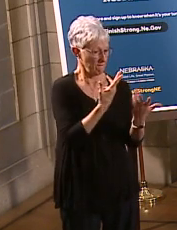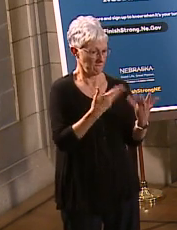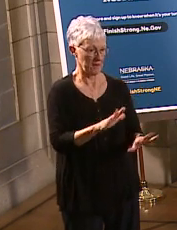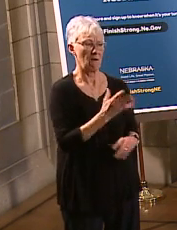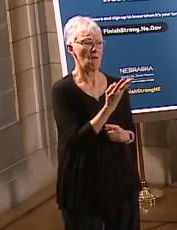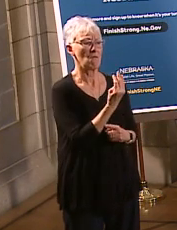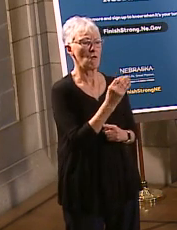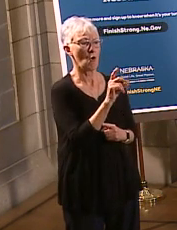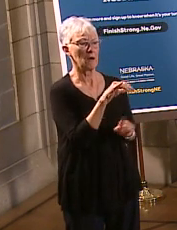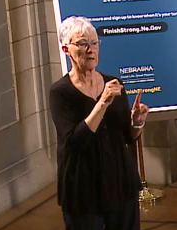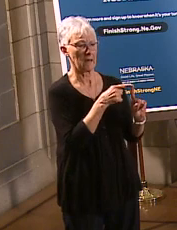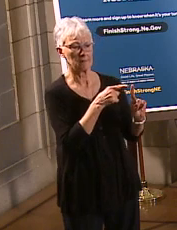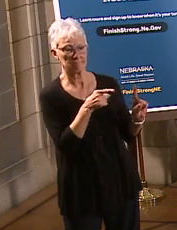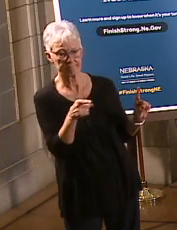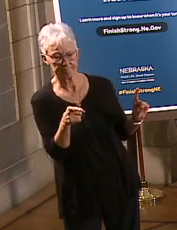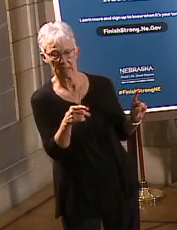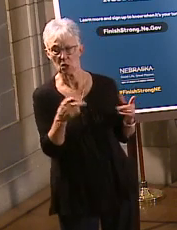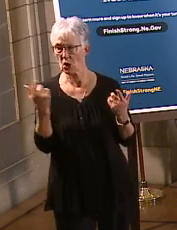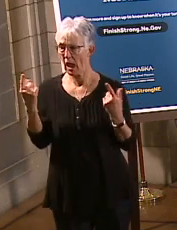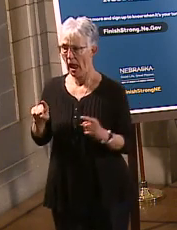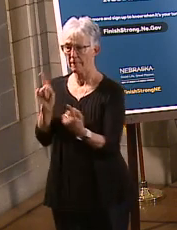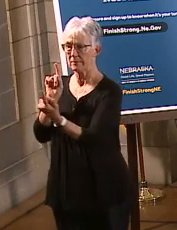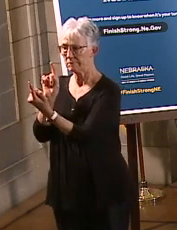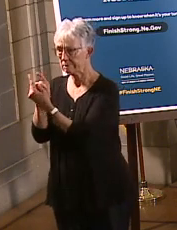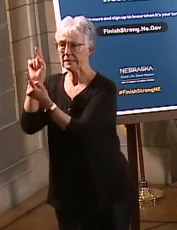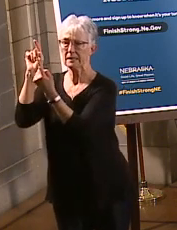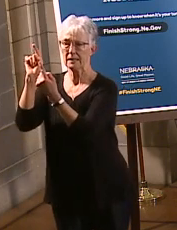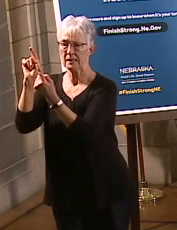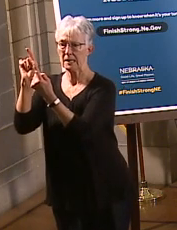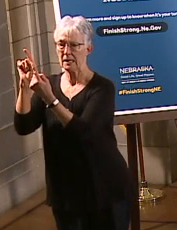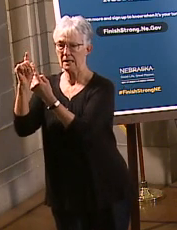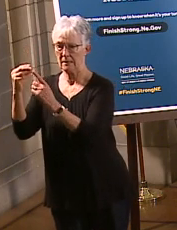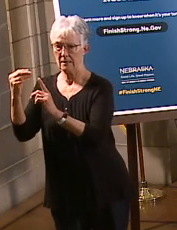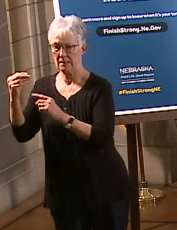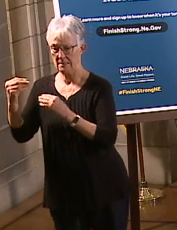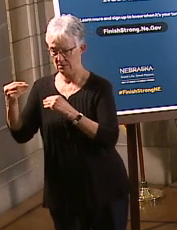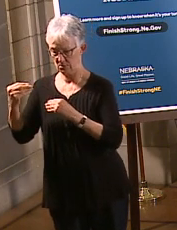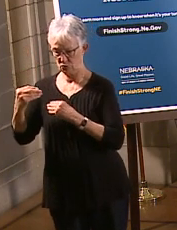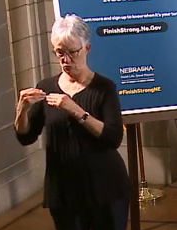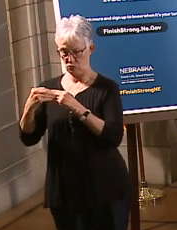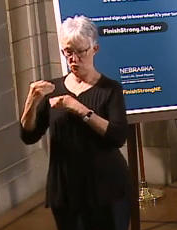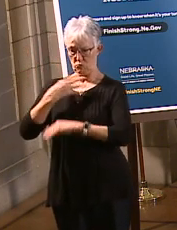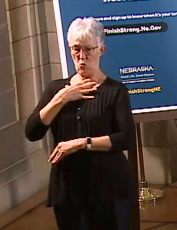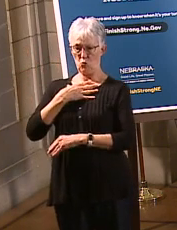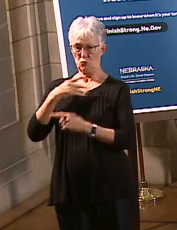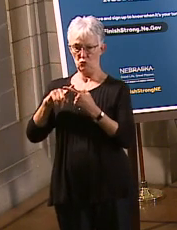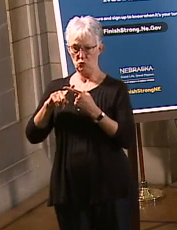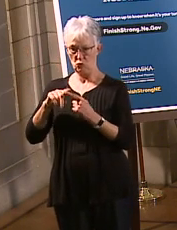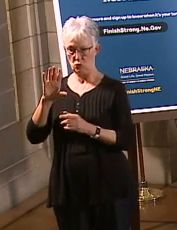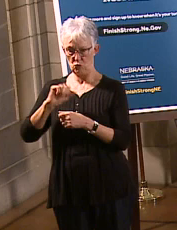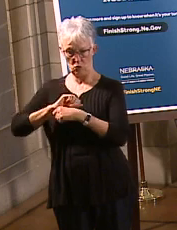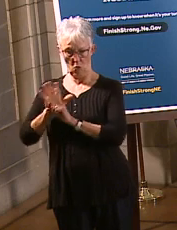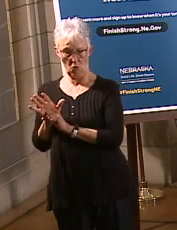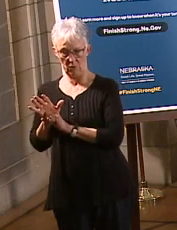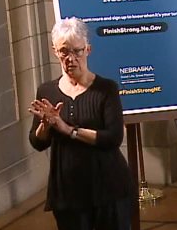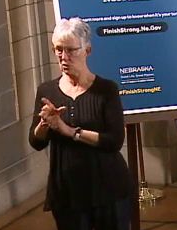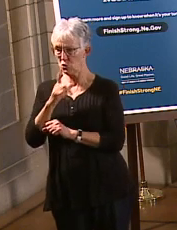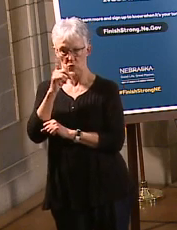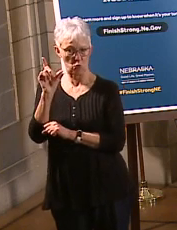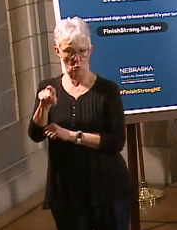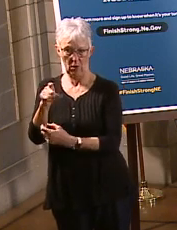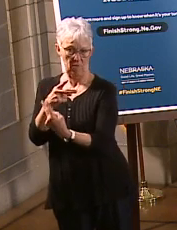you do not have to quarantine. So that's some of our so that's, for example, one of the examples of how we have changed our